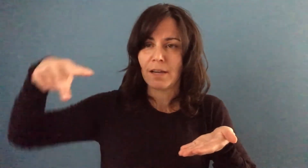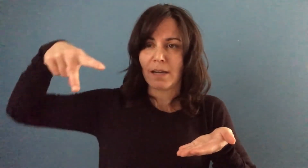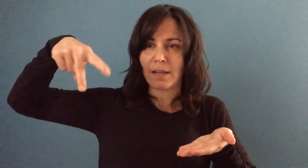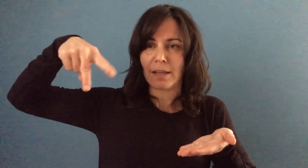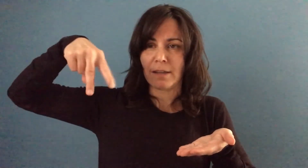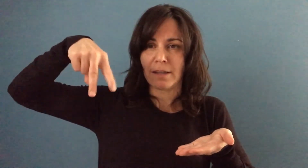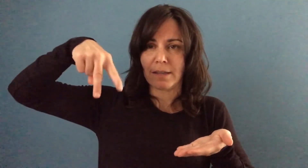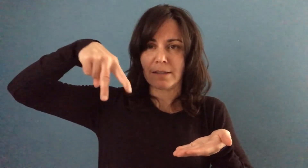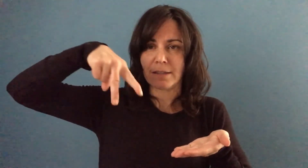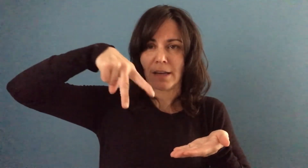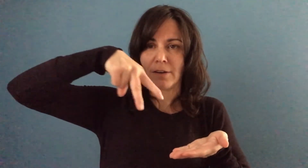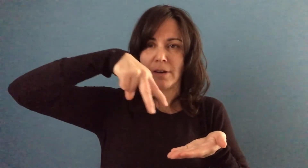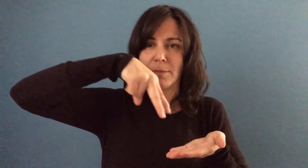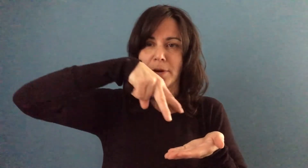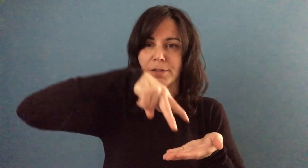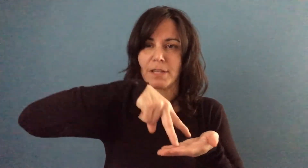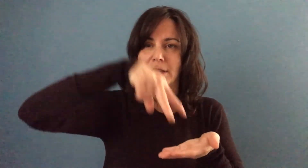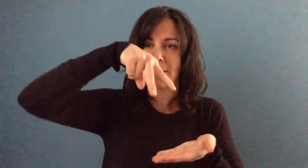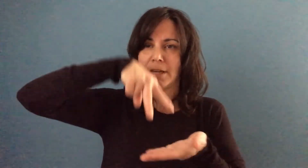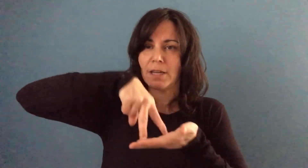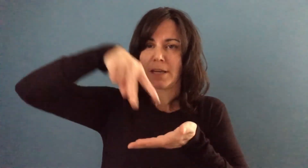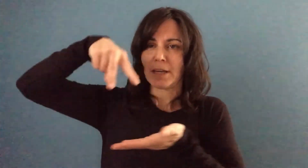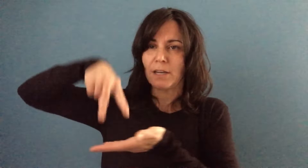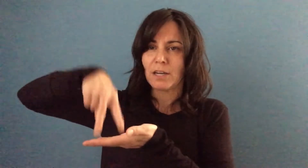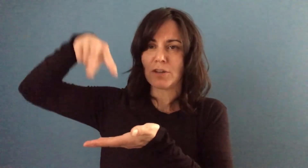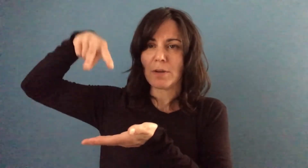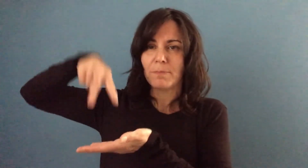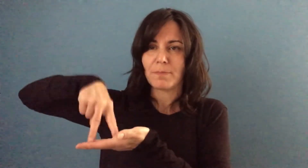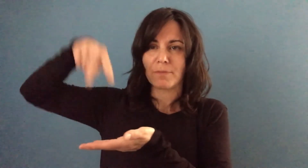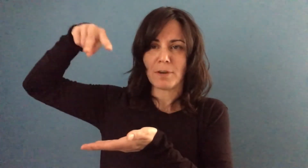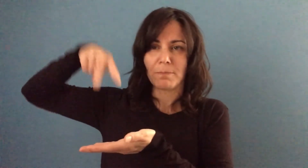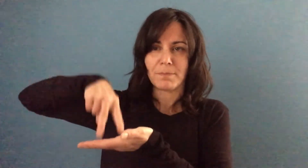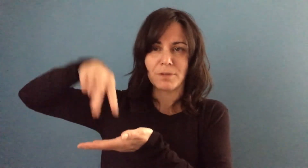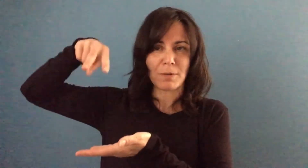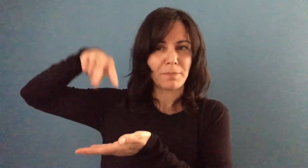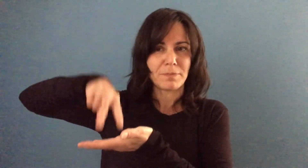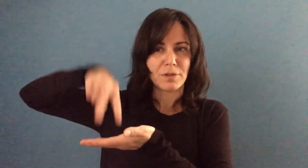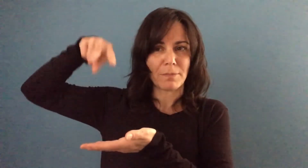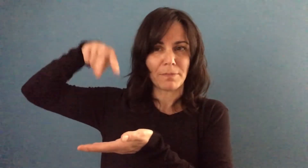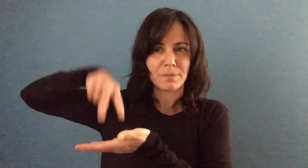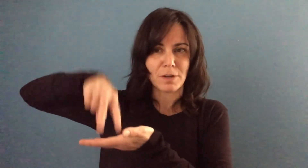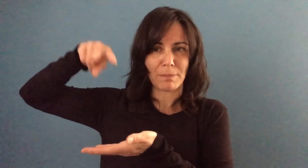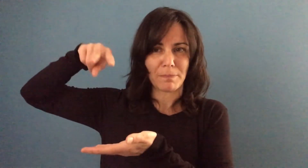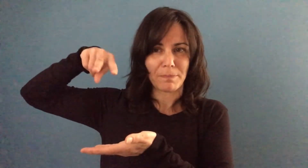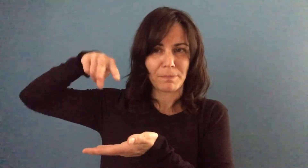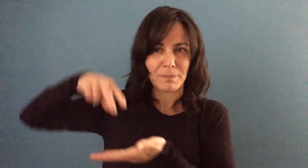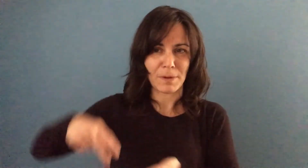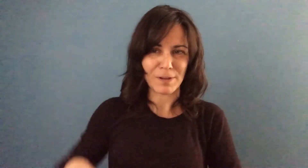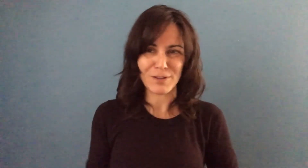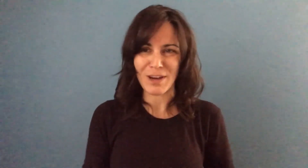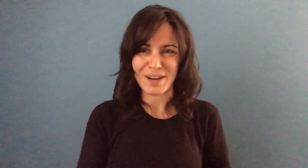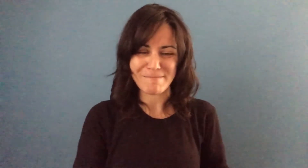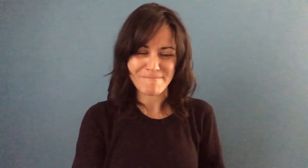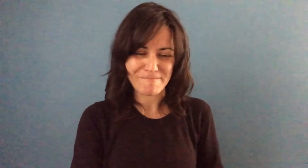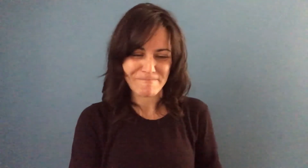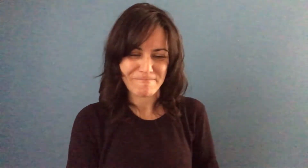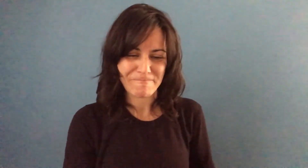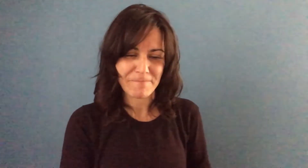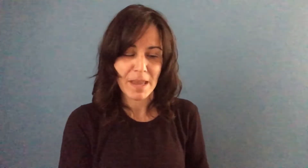and this is like your little person, and you're gonna jump, jump, jump, jump, jump. Good job.